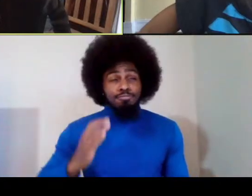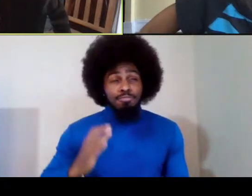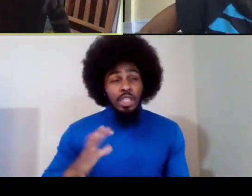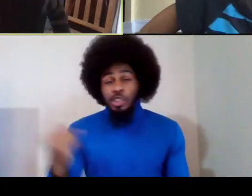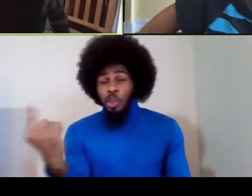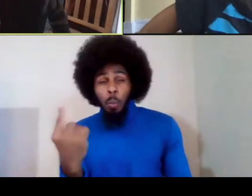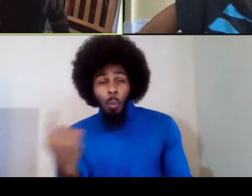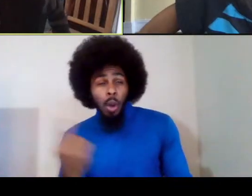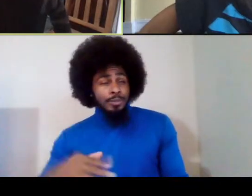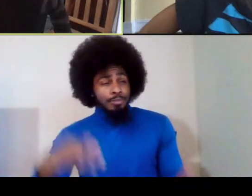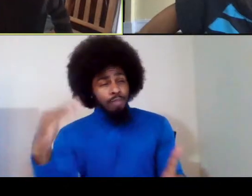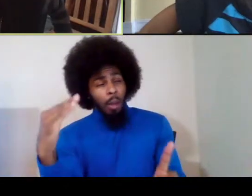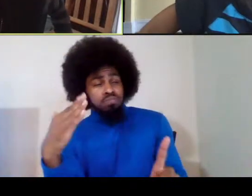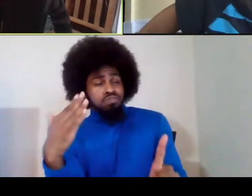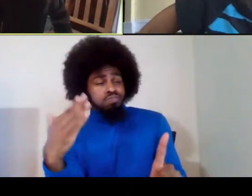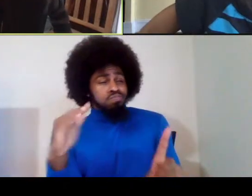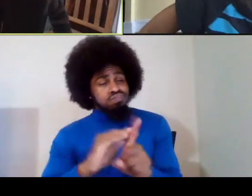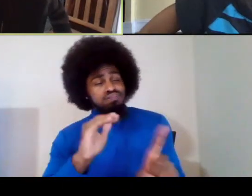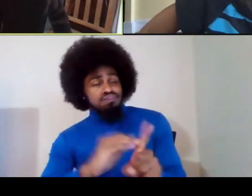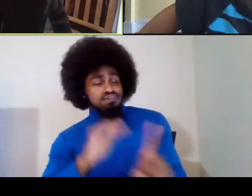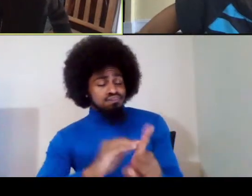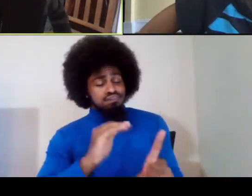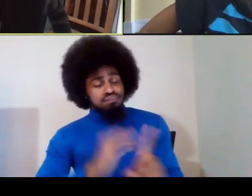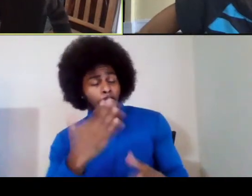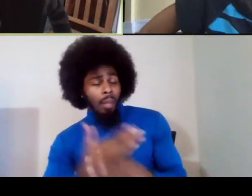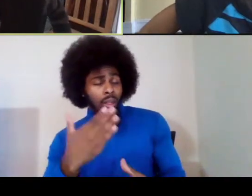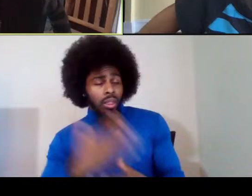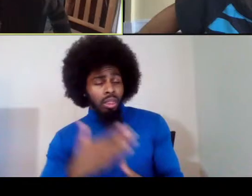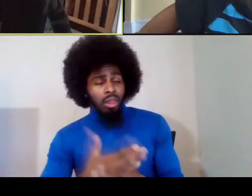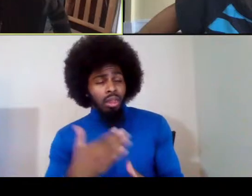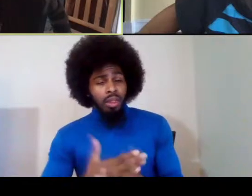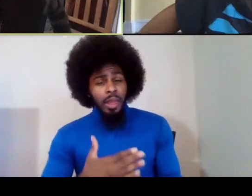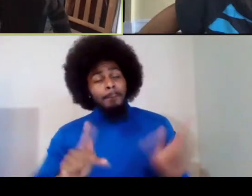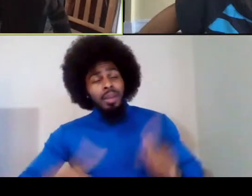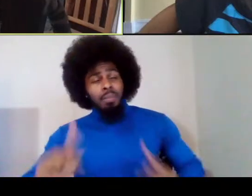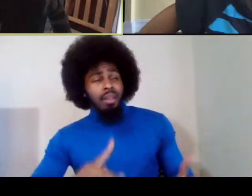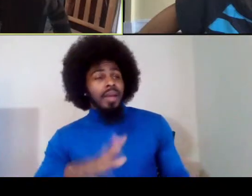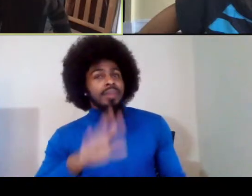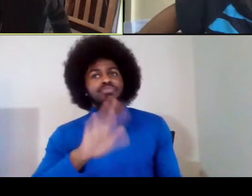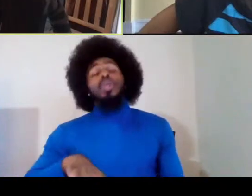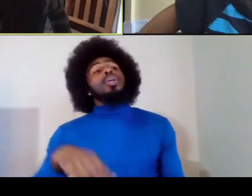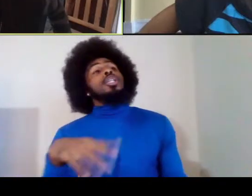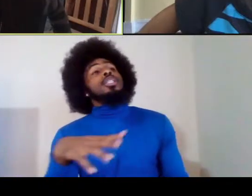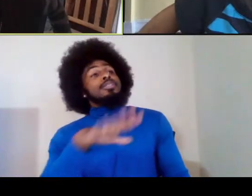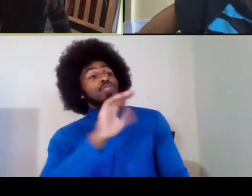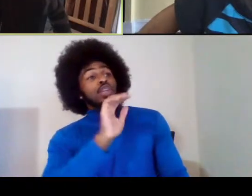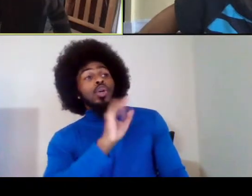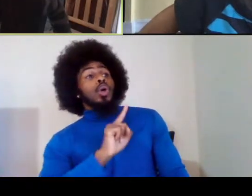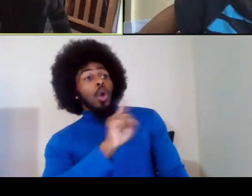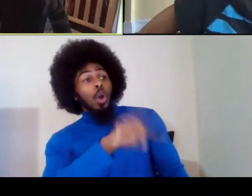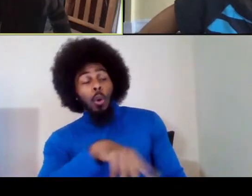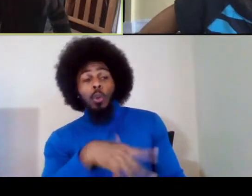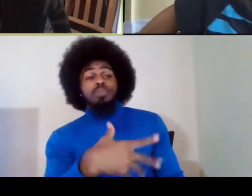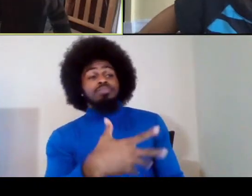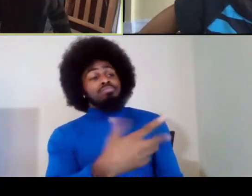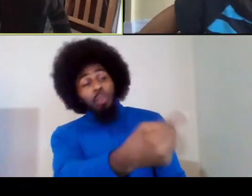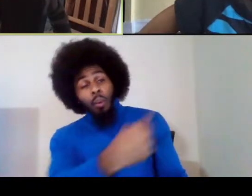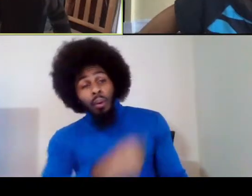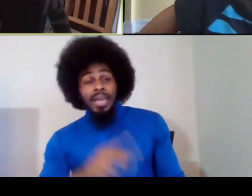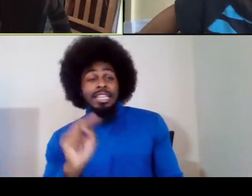was like, somebody call Nija and come over. So it's similar for sure now. But I